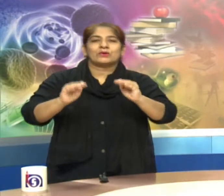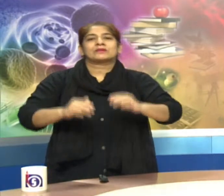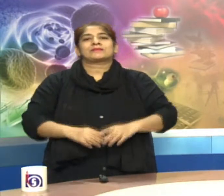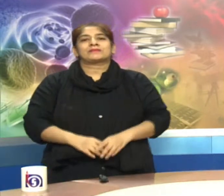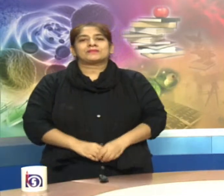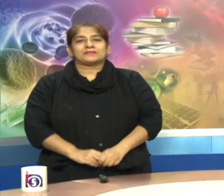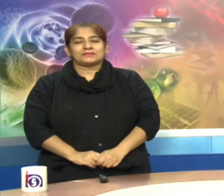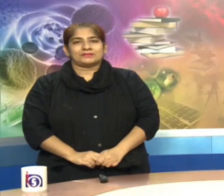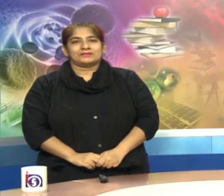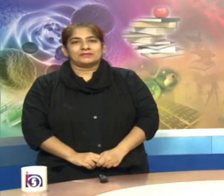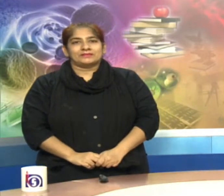dealers.